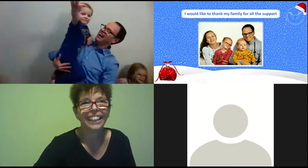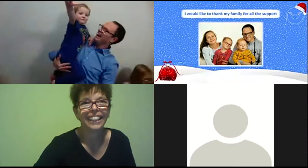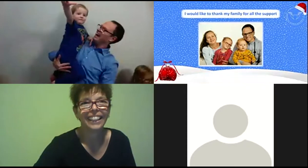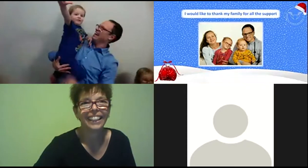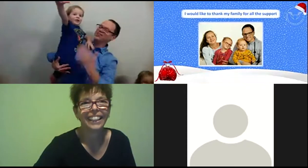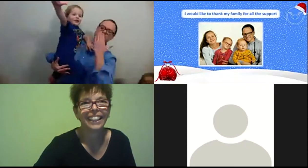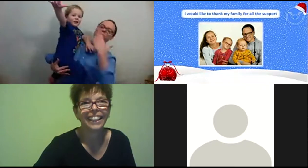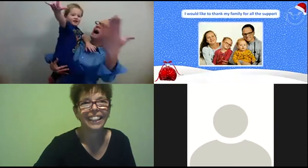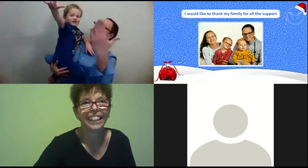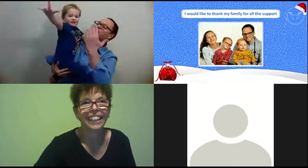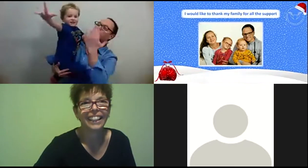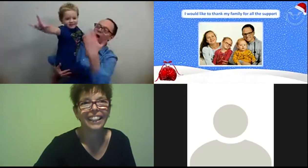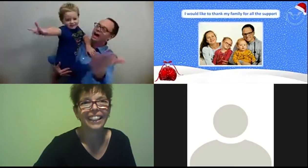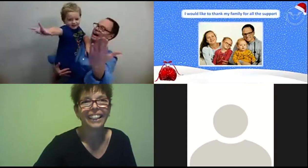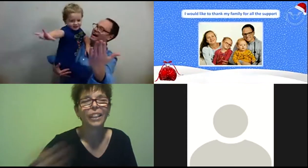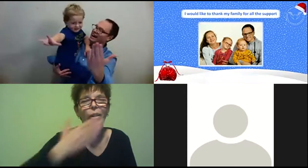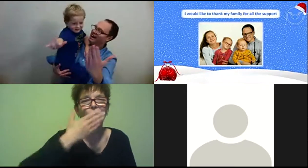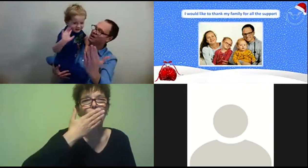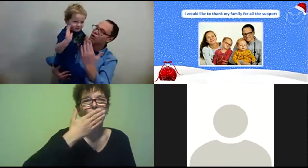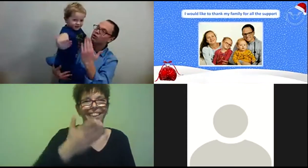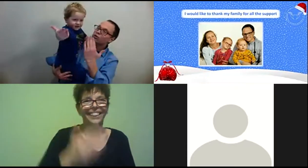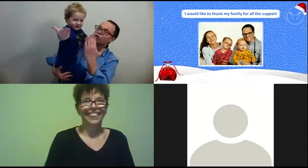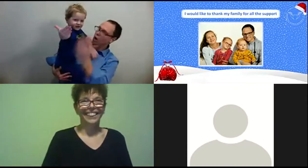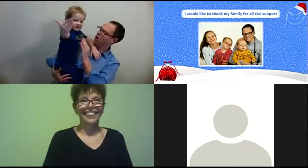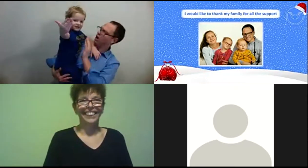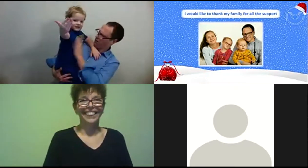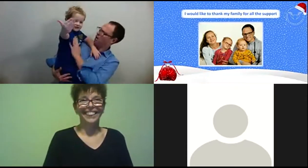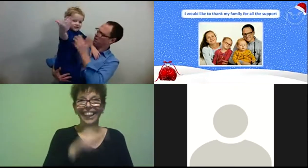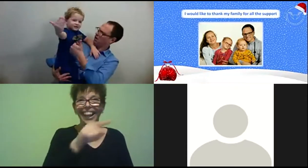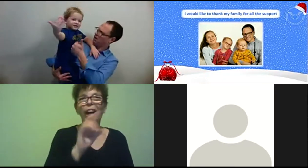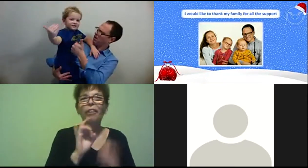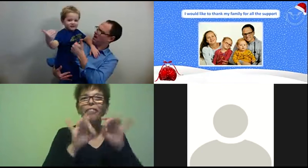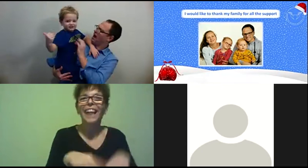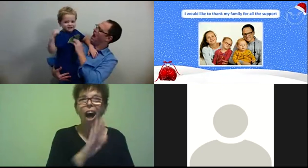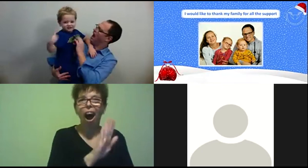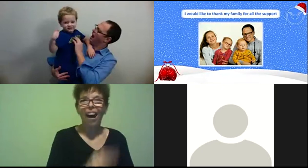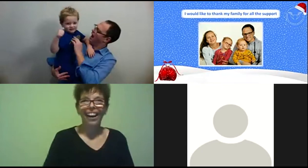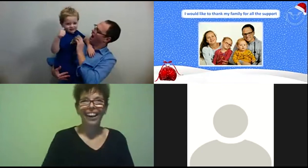And the third one, give him a big I love you.